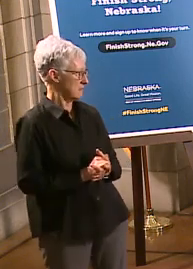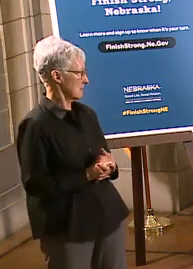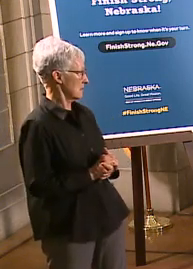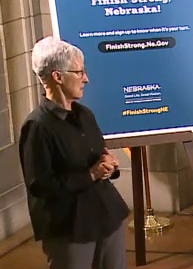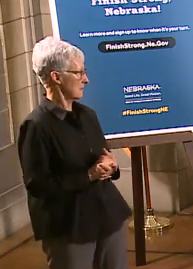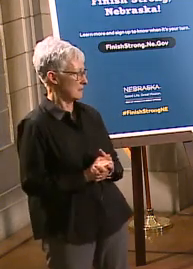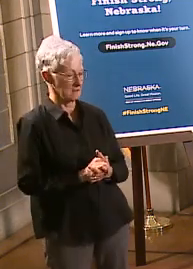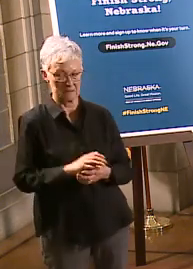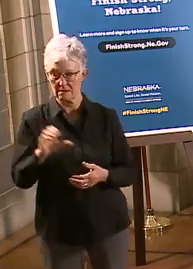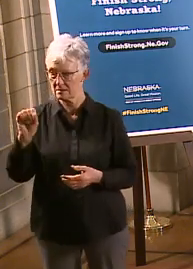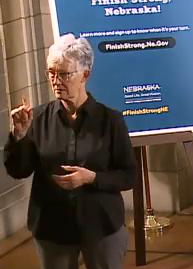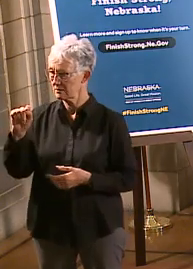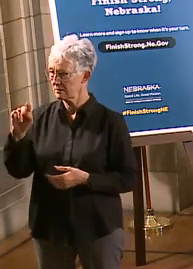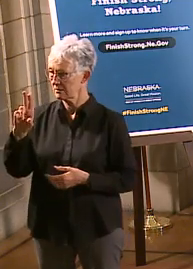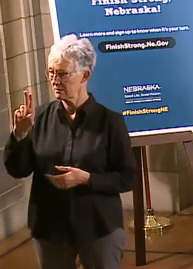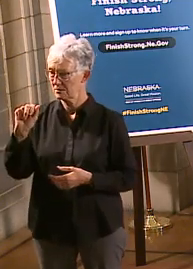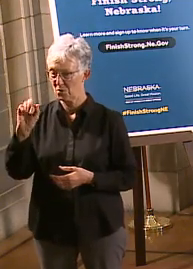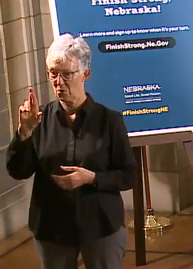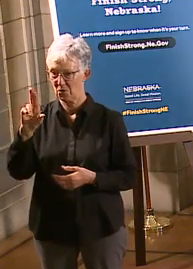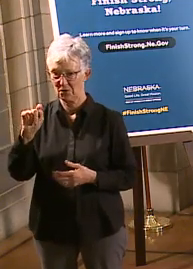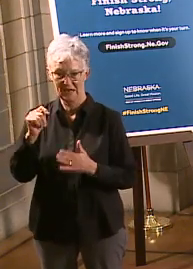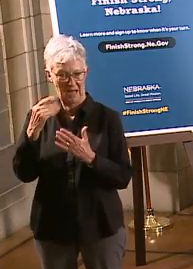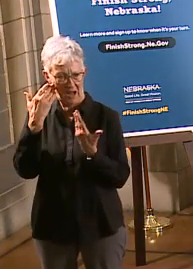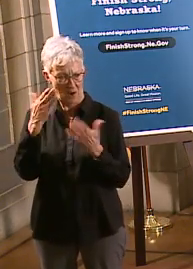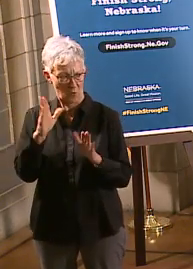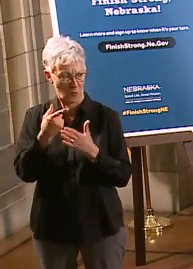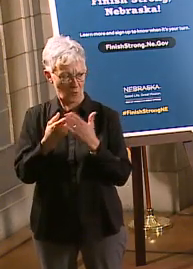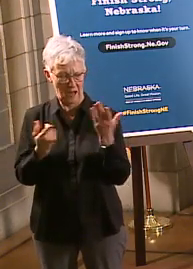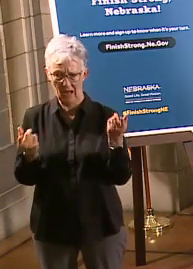And Stuart, I don't know what they did, but they didn't give